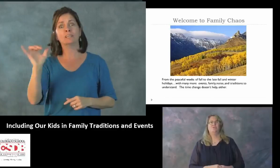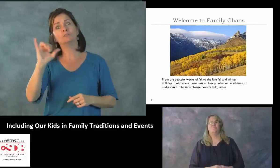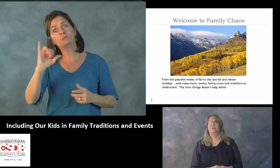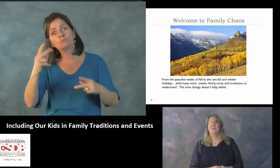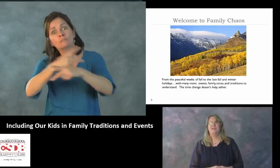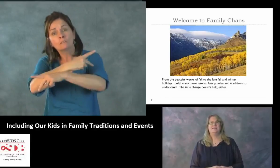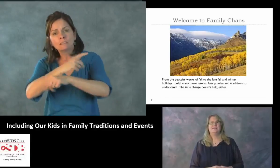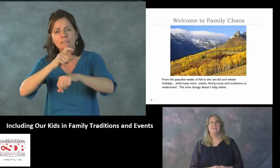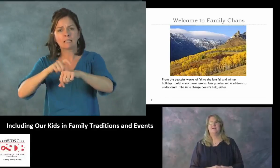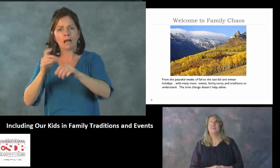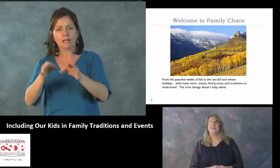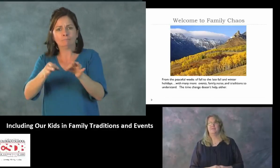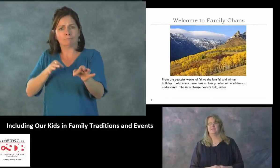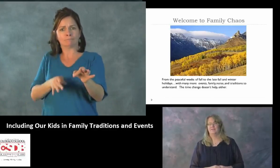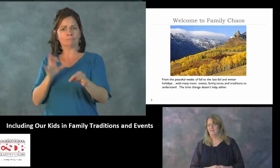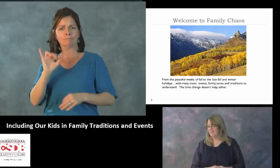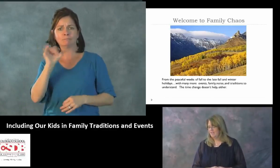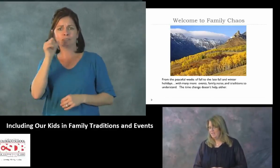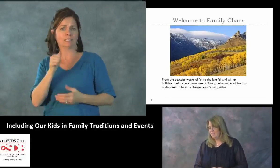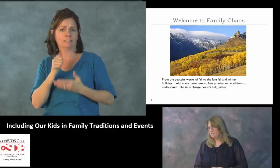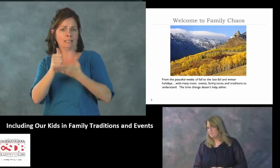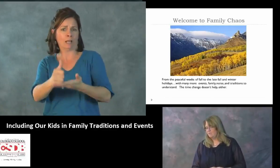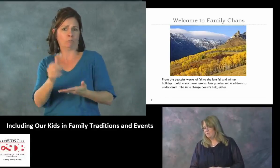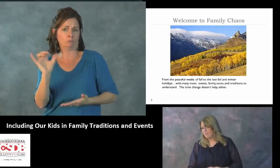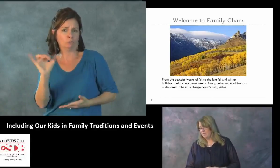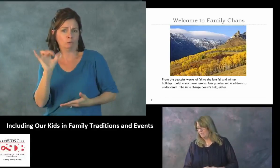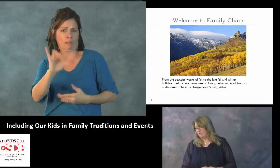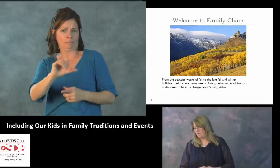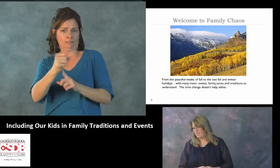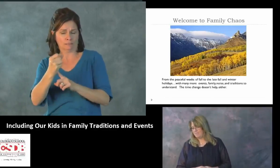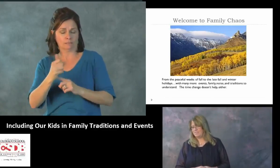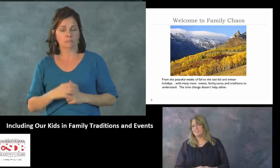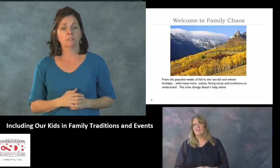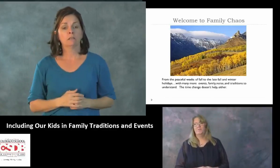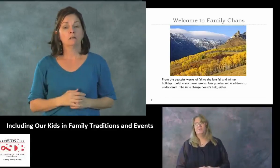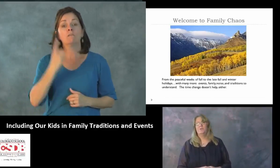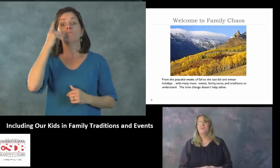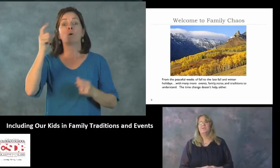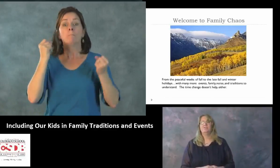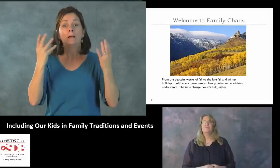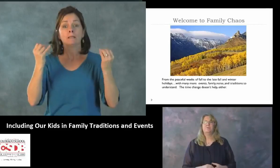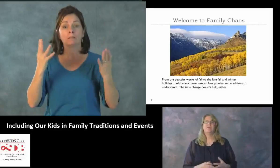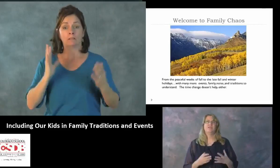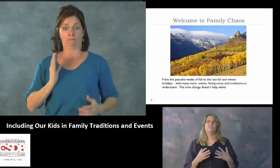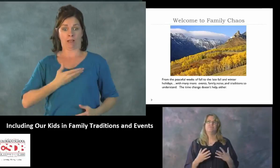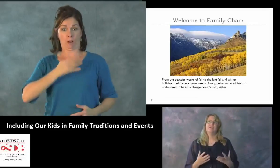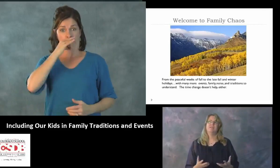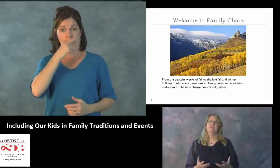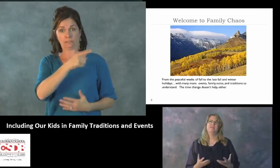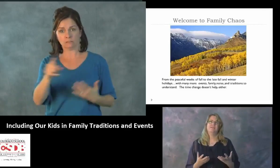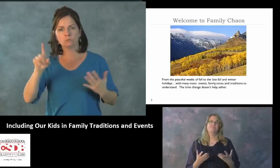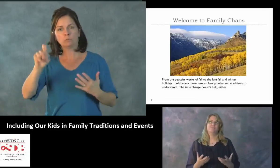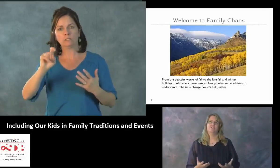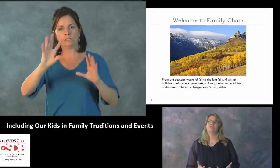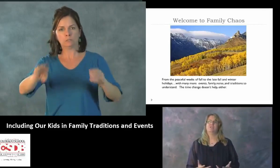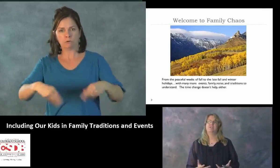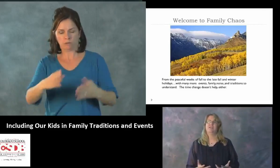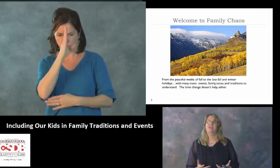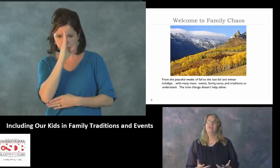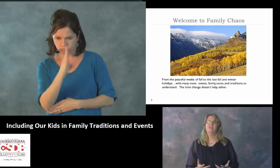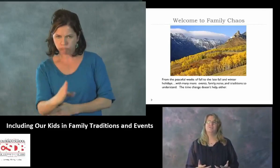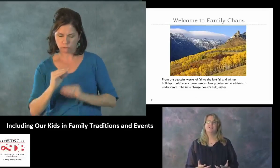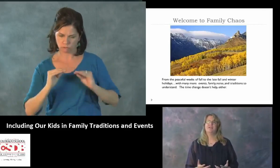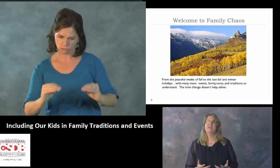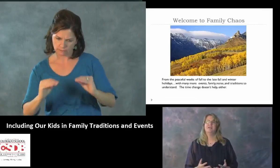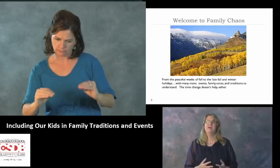change too. That doesn't help either. So for many of our kids, we need to provide direct instruction